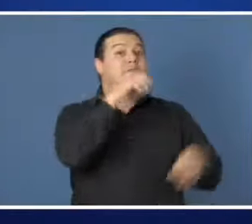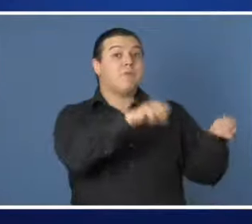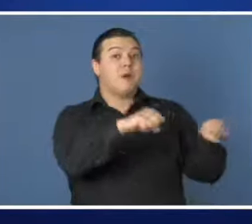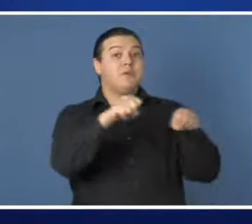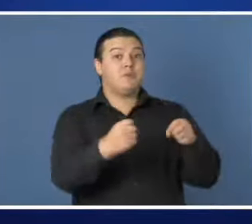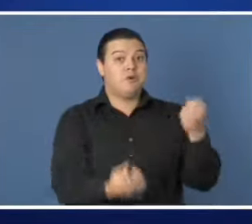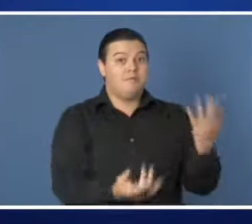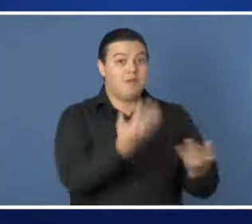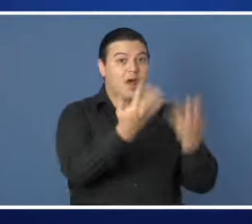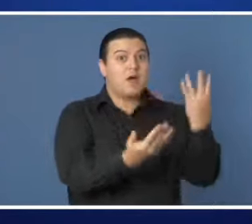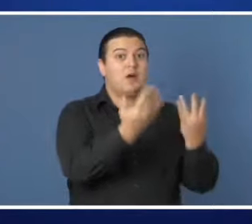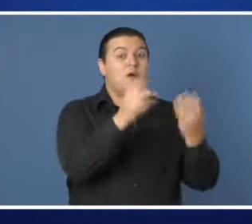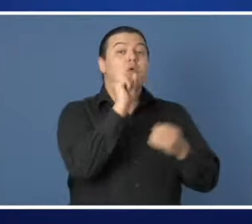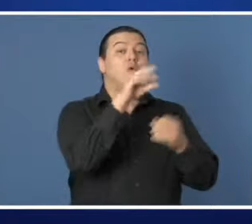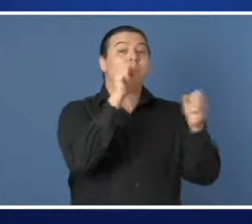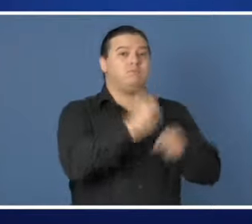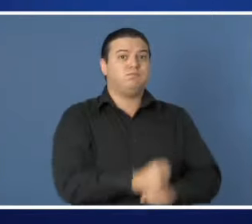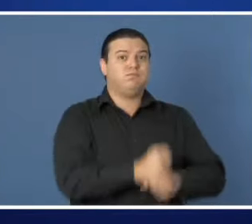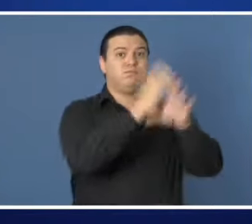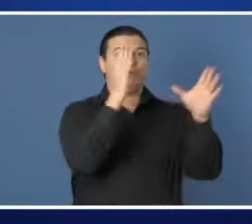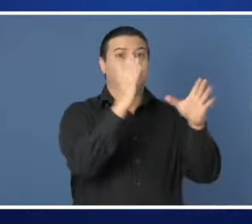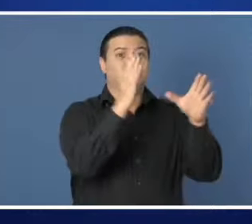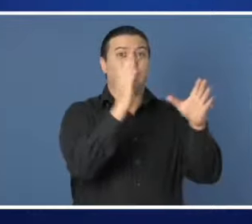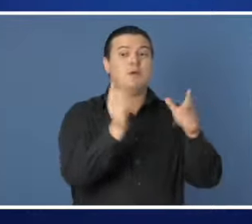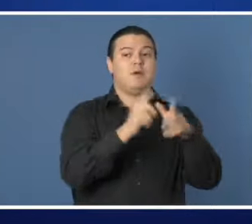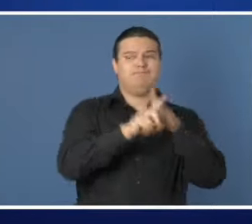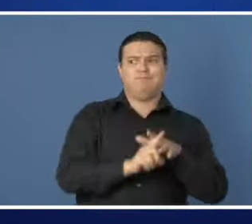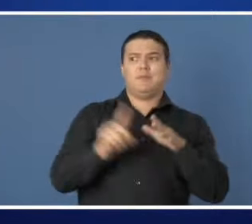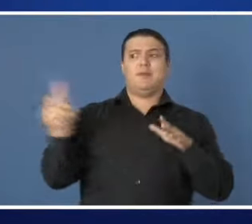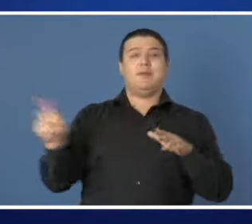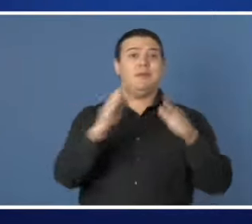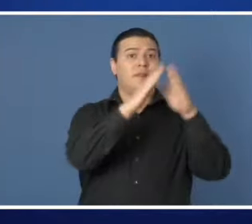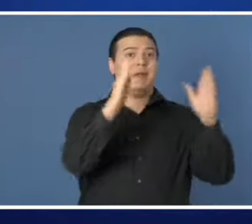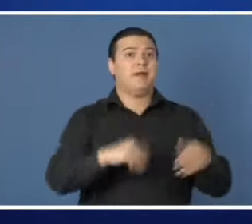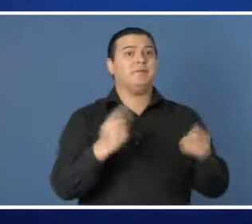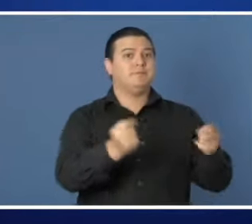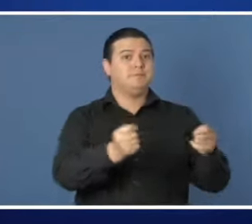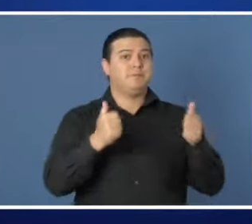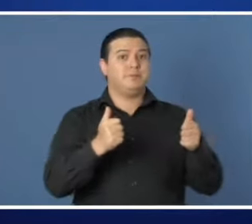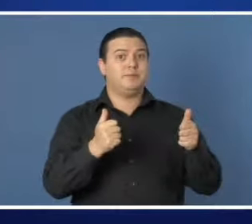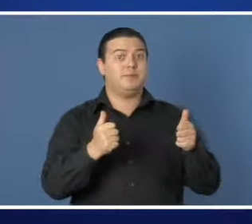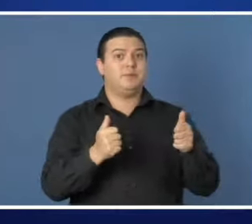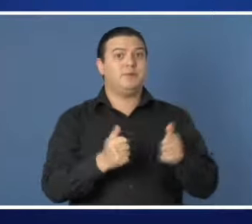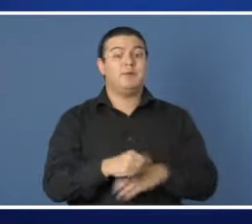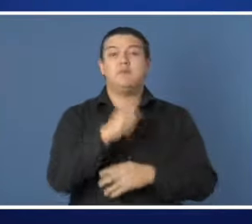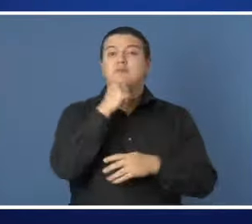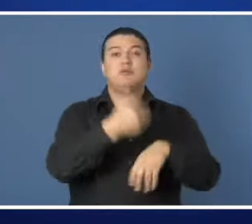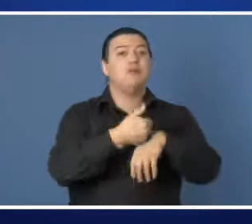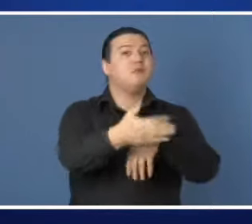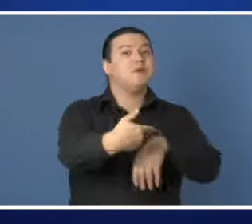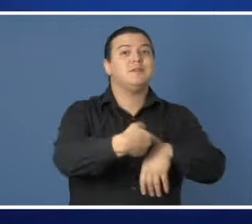If there is a danger of fire or explosion, get out of the residence